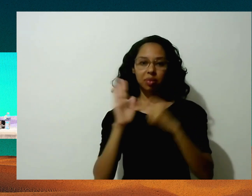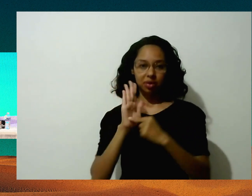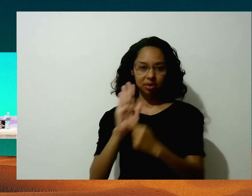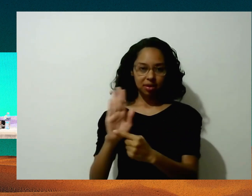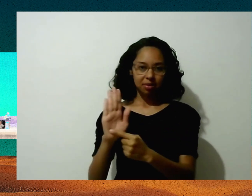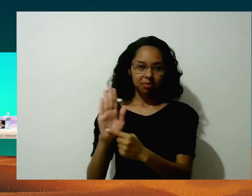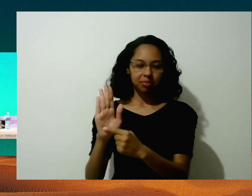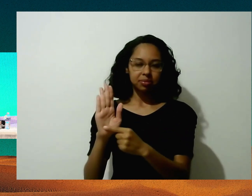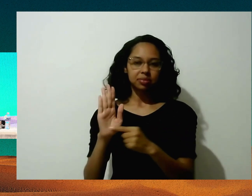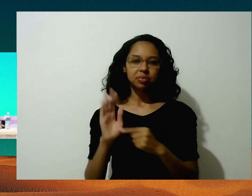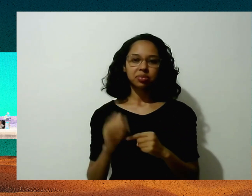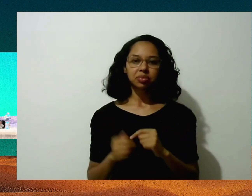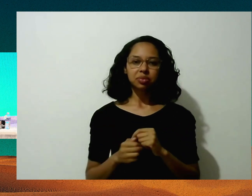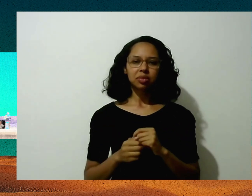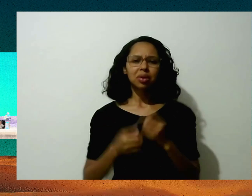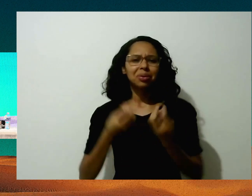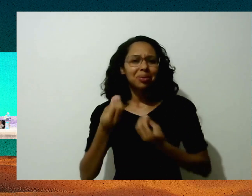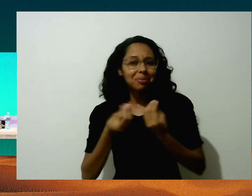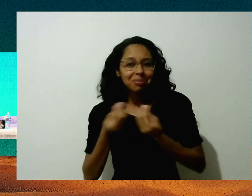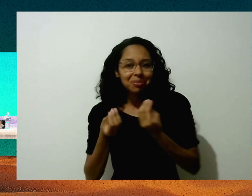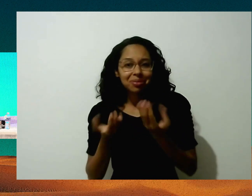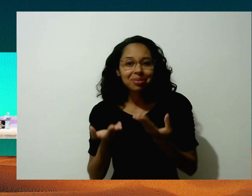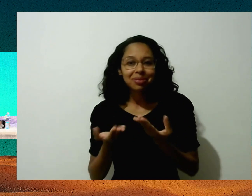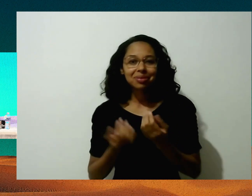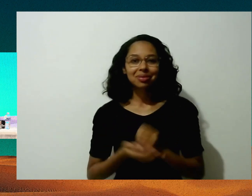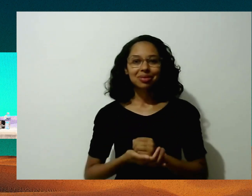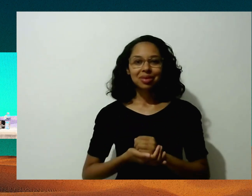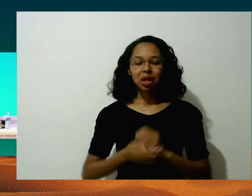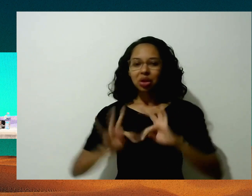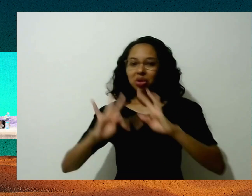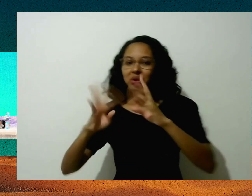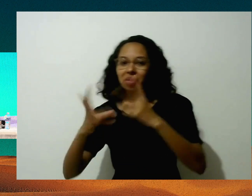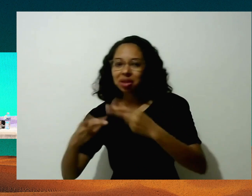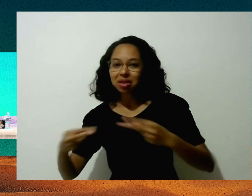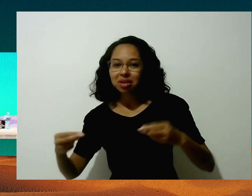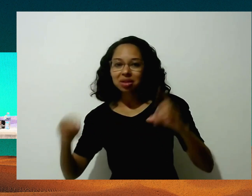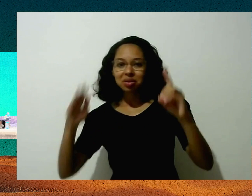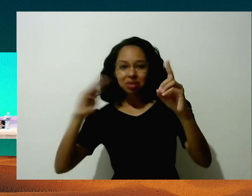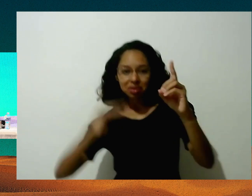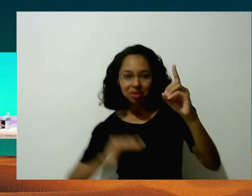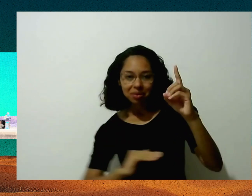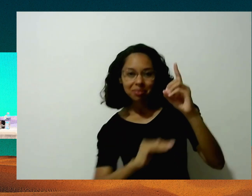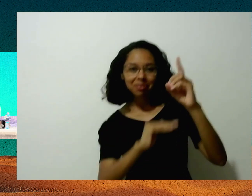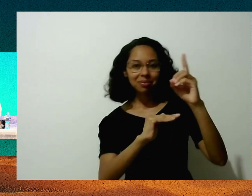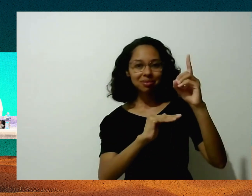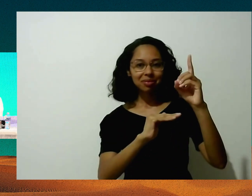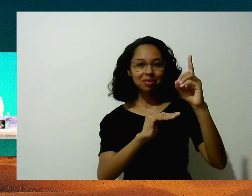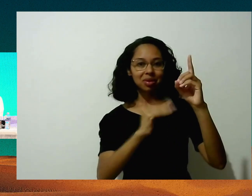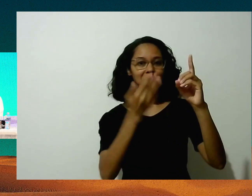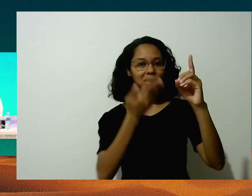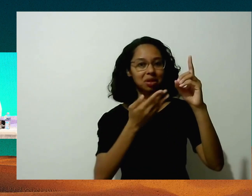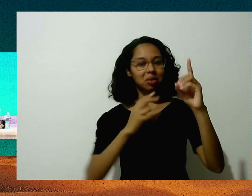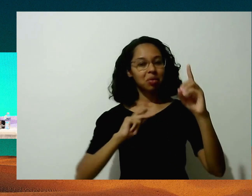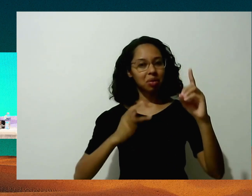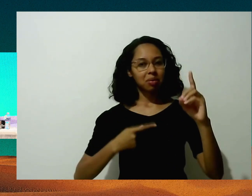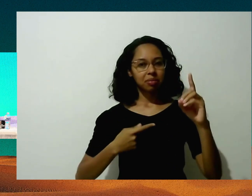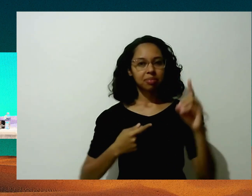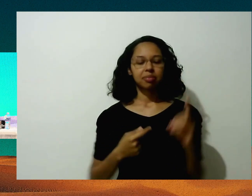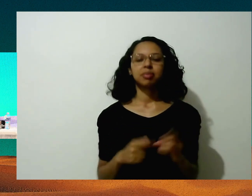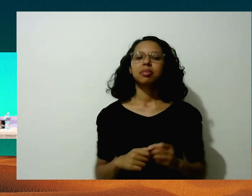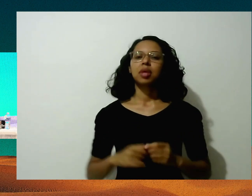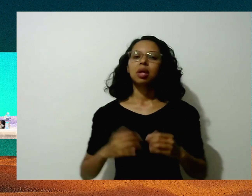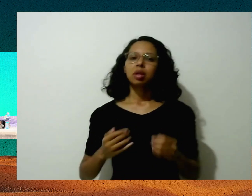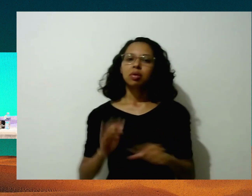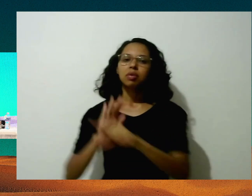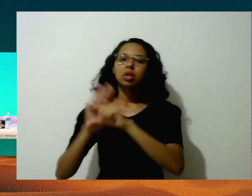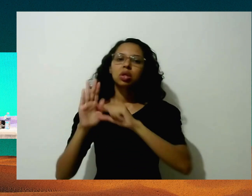Como é isso? How is that possible? Aí, versículo 9, mostra o homem Jesus. Verse 9